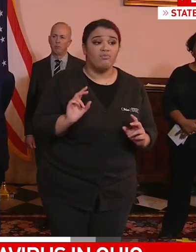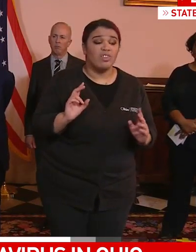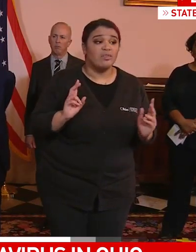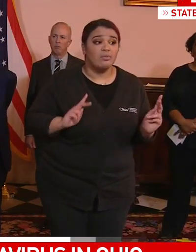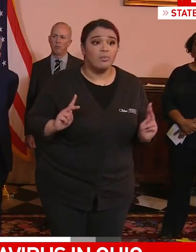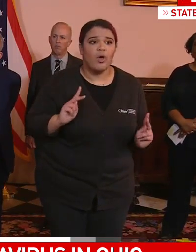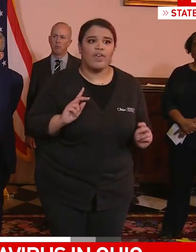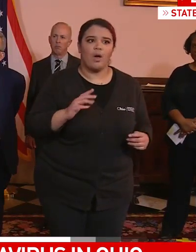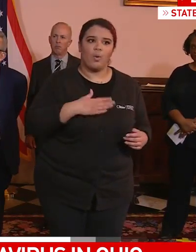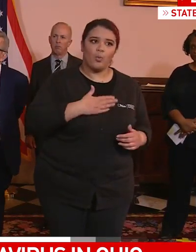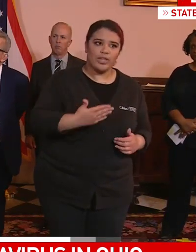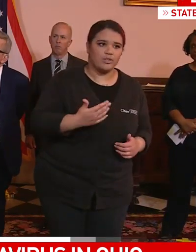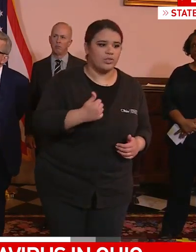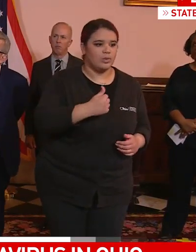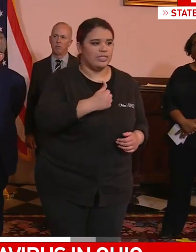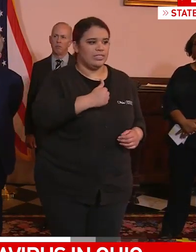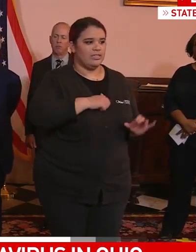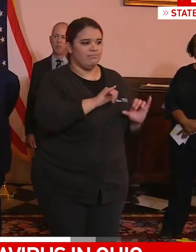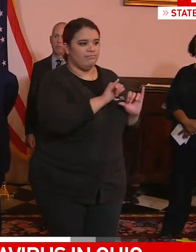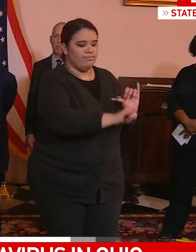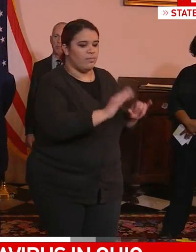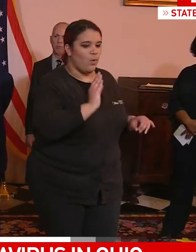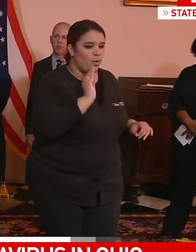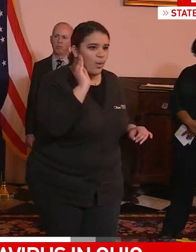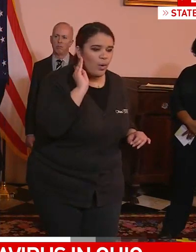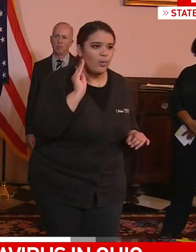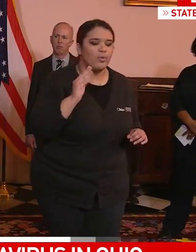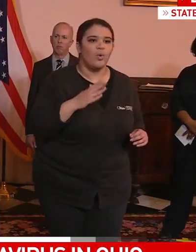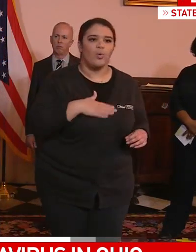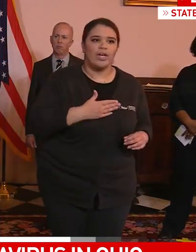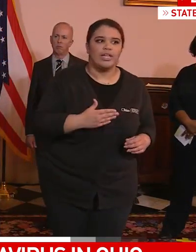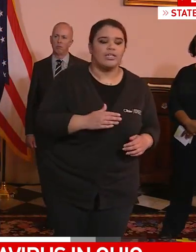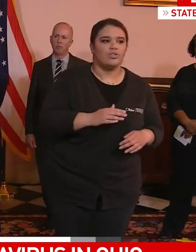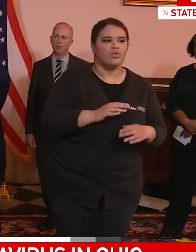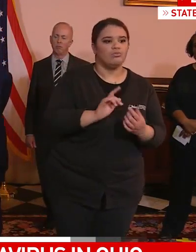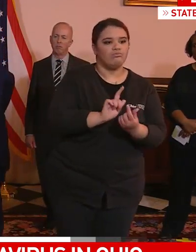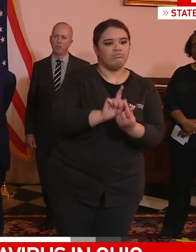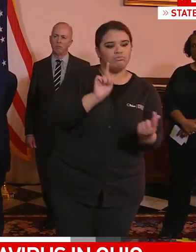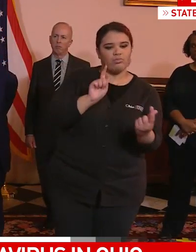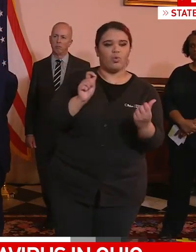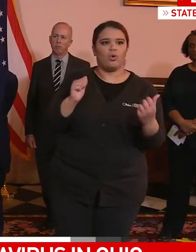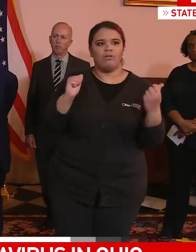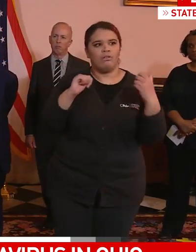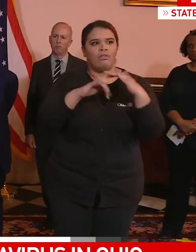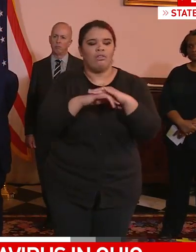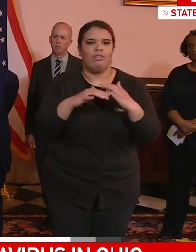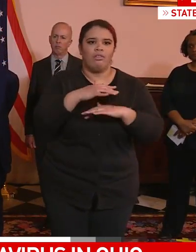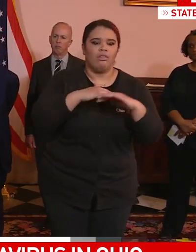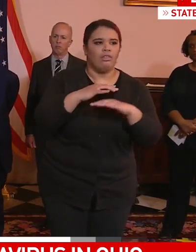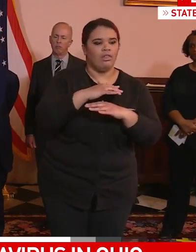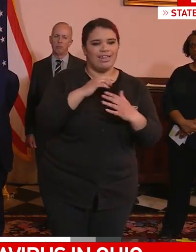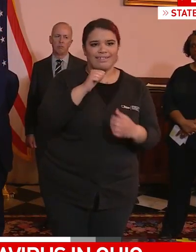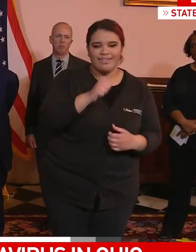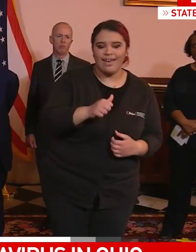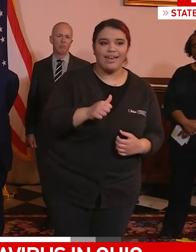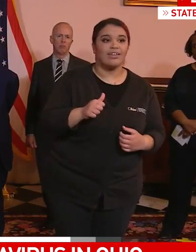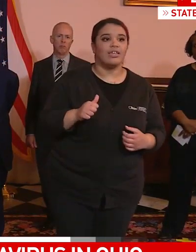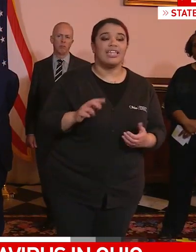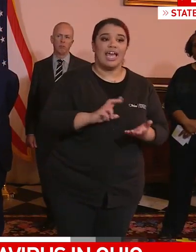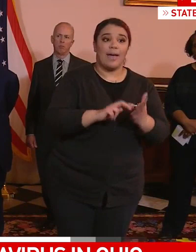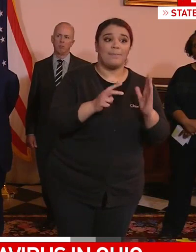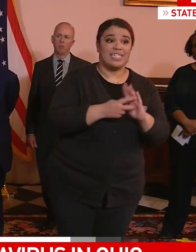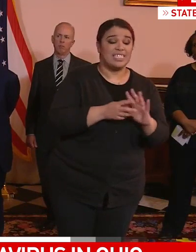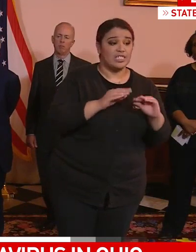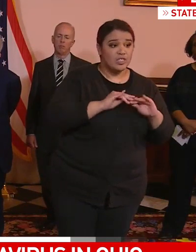extra precautions, who uses common sense, means that they slow the spread, means that we get through this collectively faster